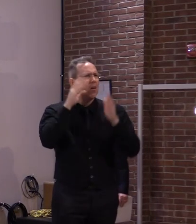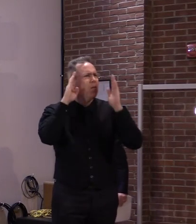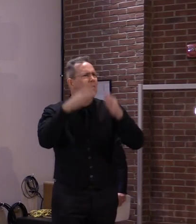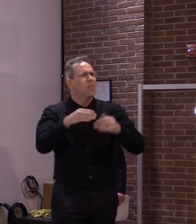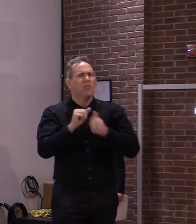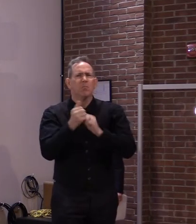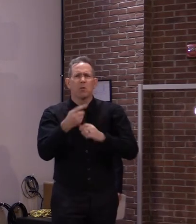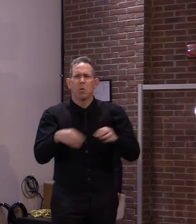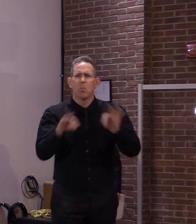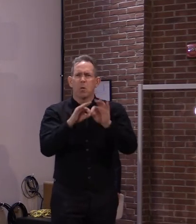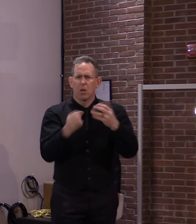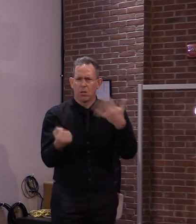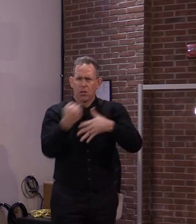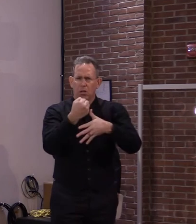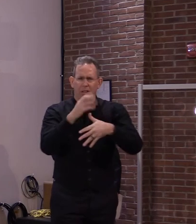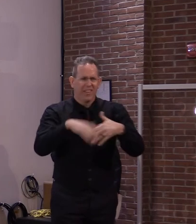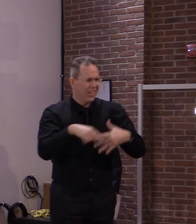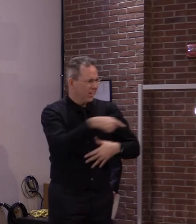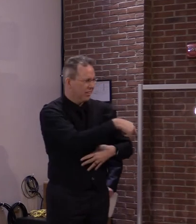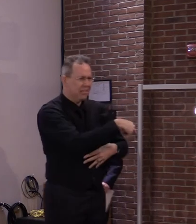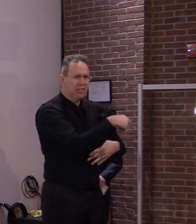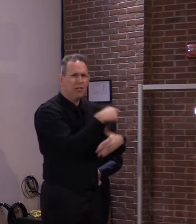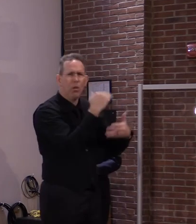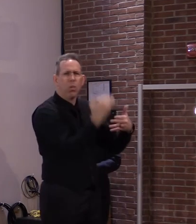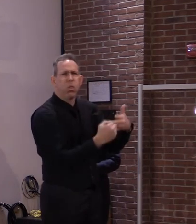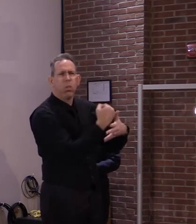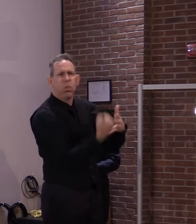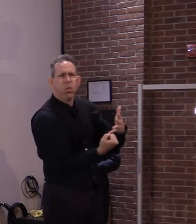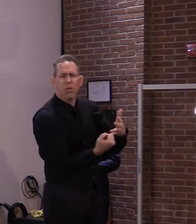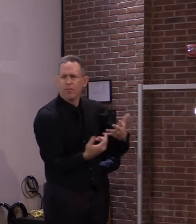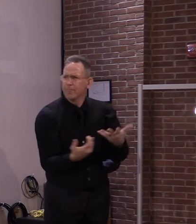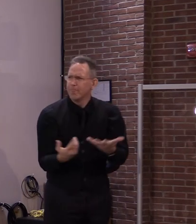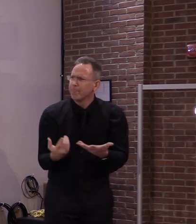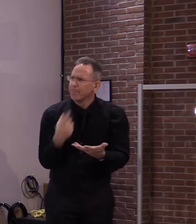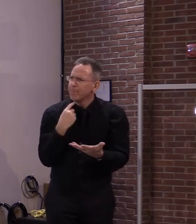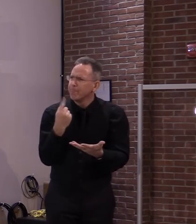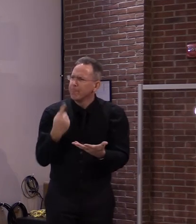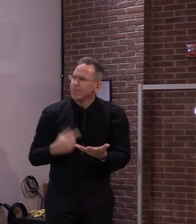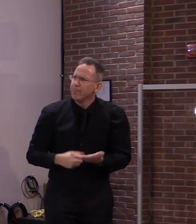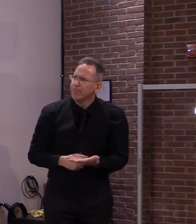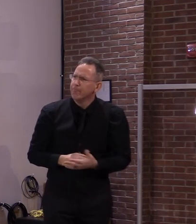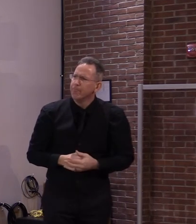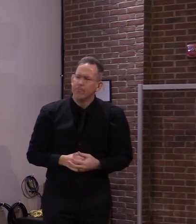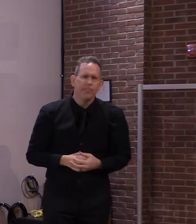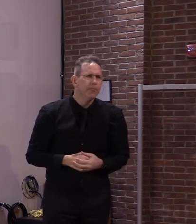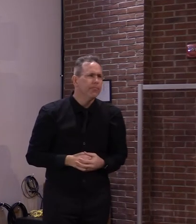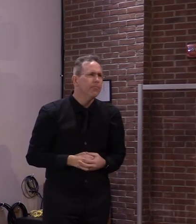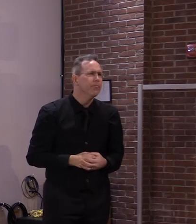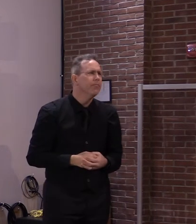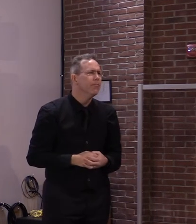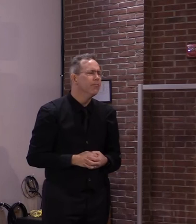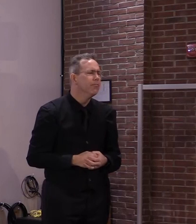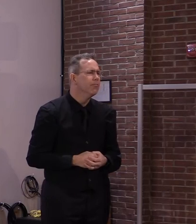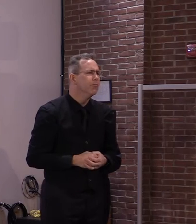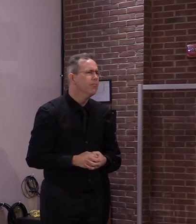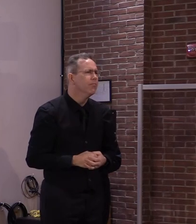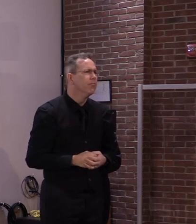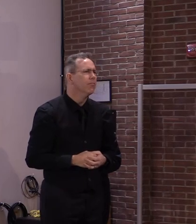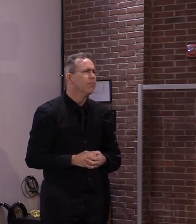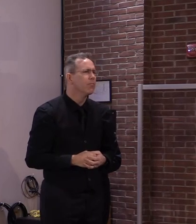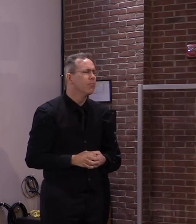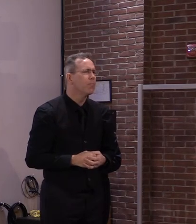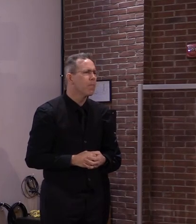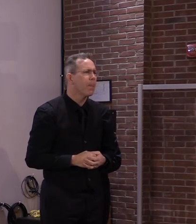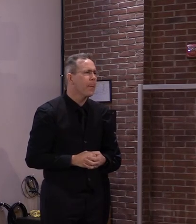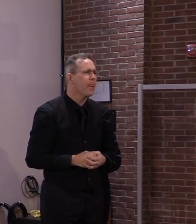again and and still not done anything with performing arts i'm going to let secretary french handle most of that but he